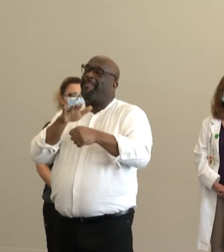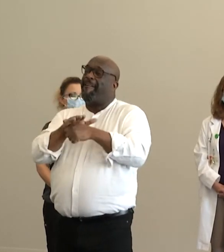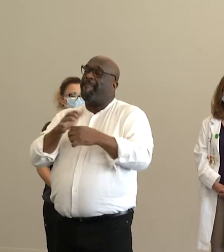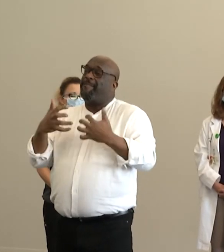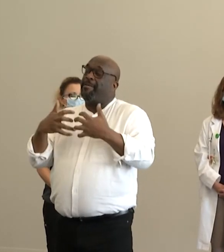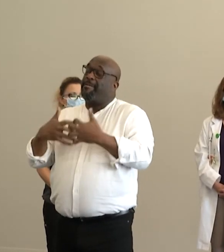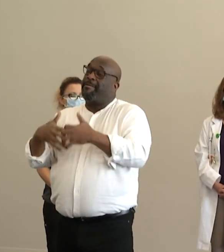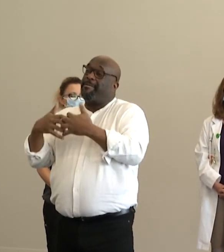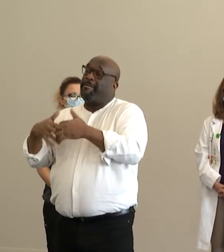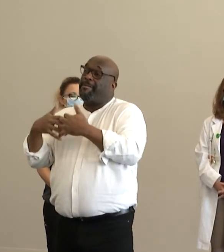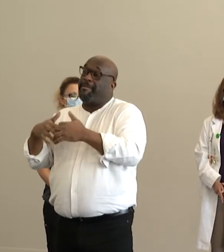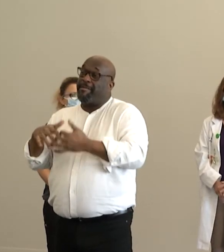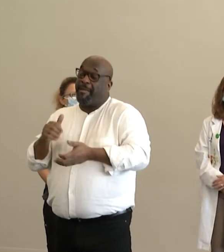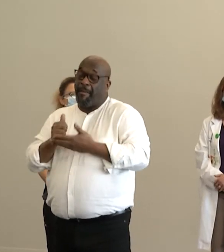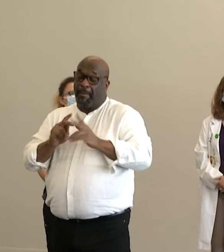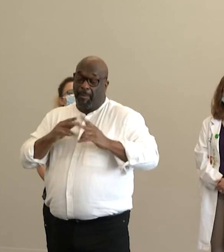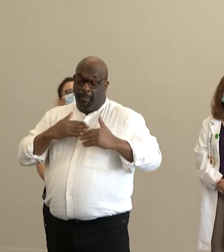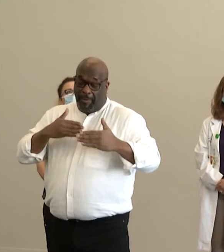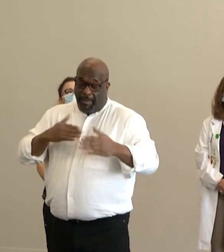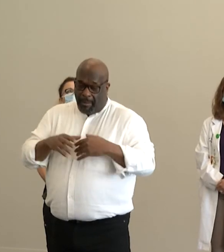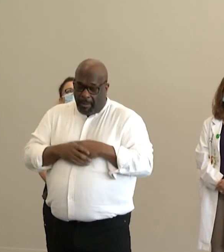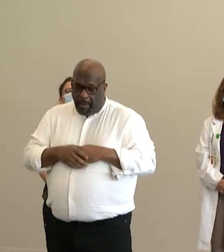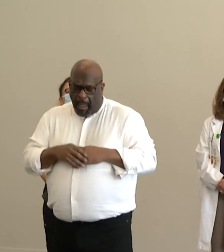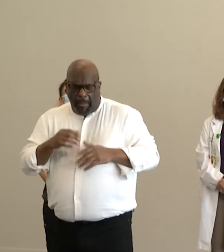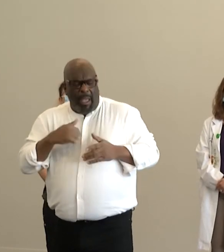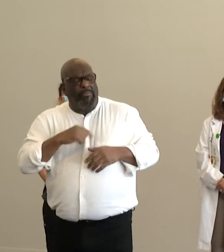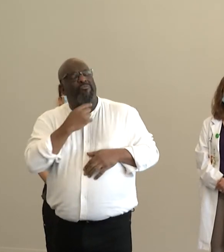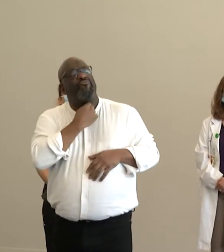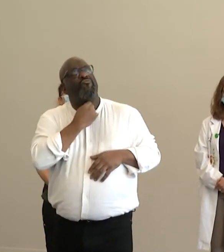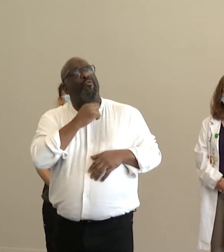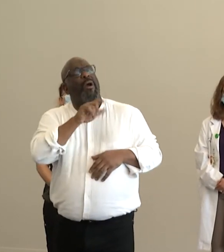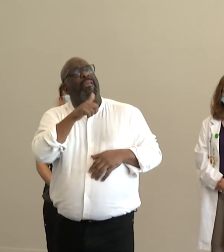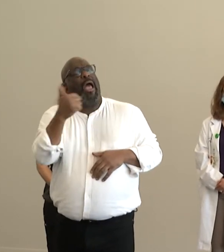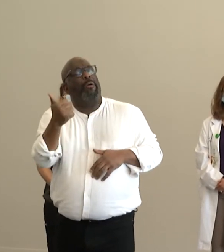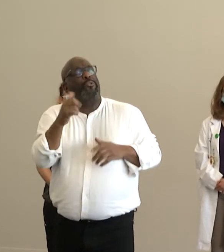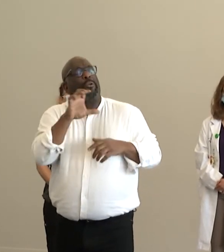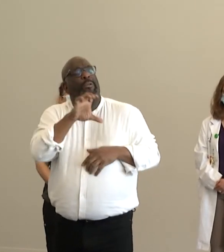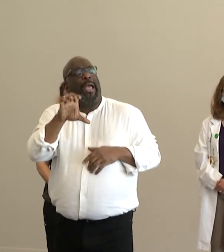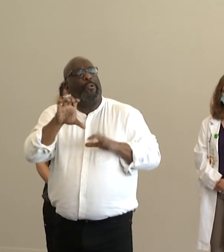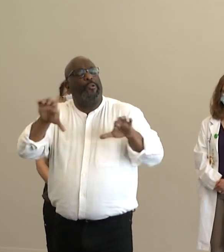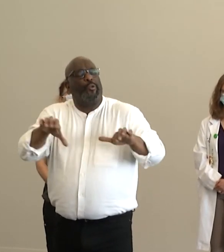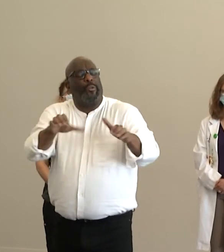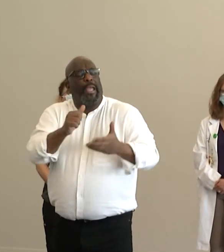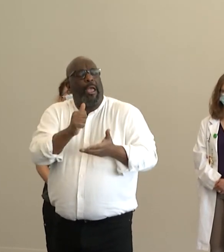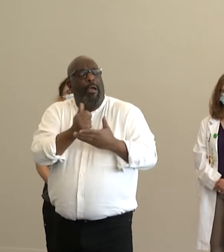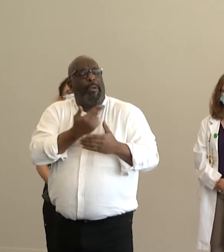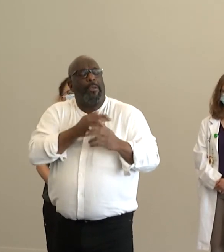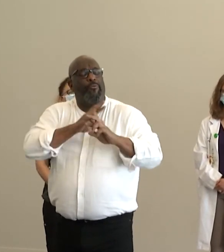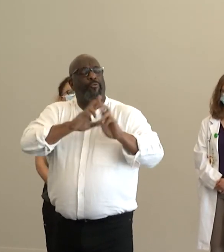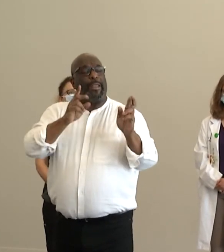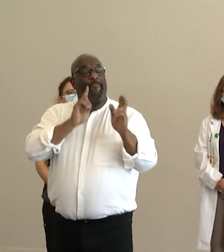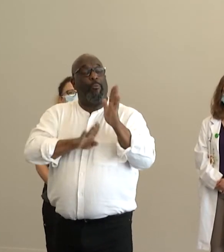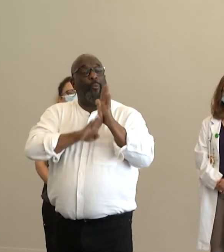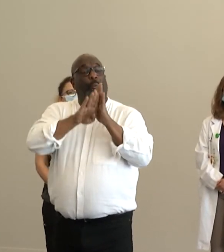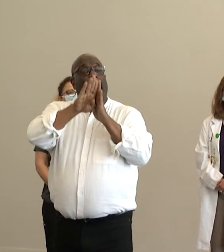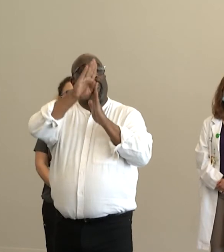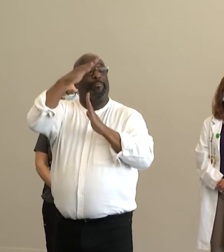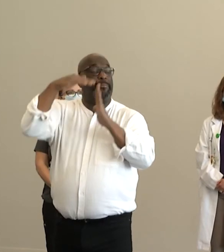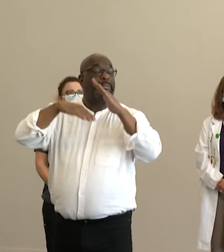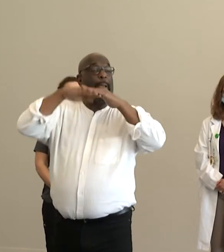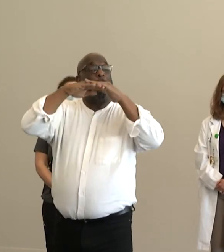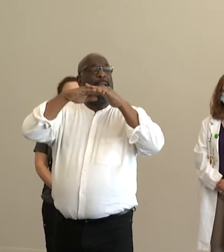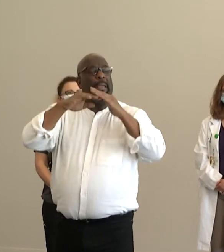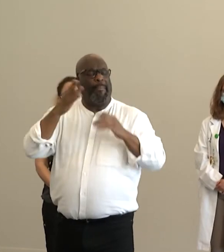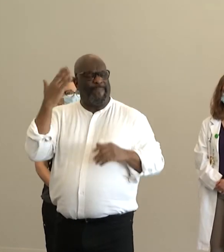I guess do you maybe mind talking about what else the county is doing to prepare for this peak? Originally, it was set for, you know, mid-May.